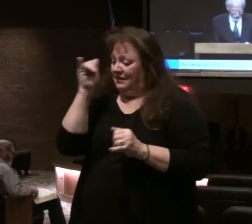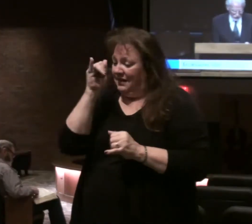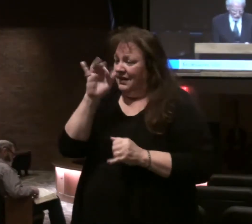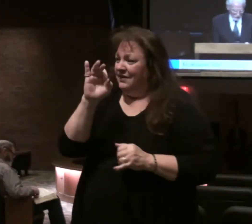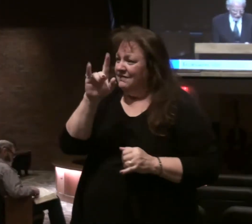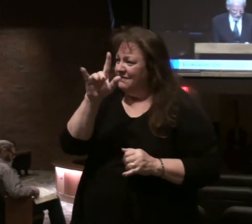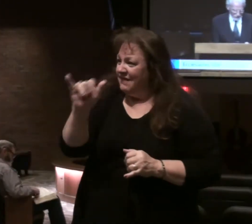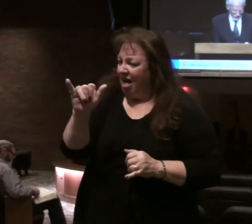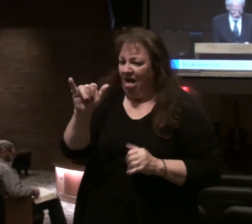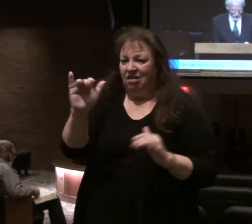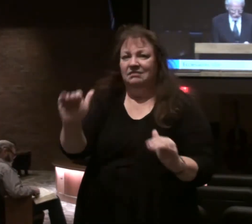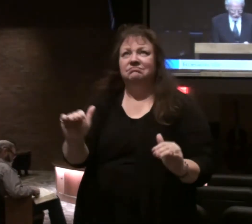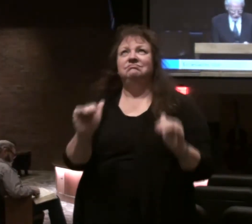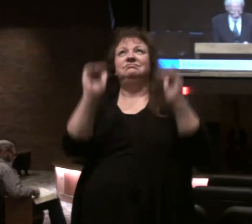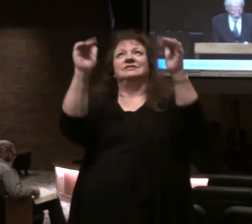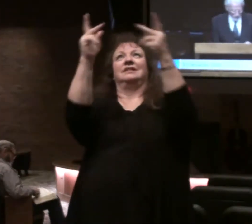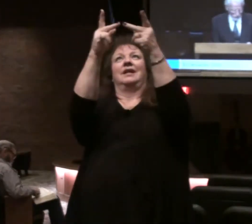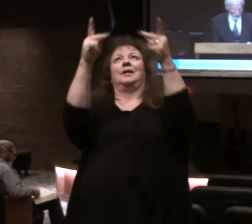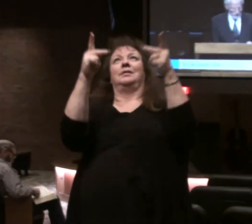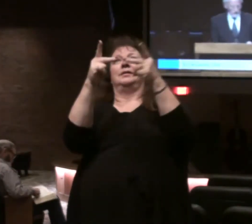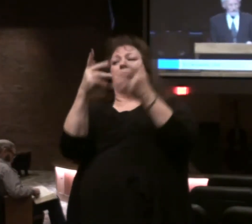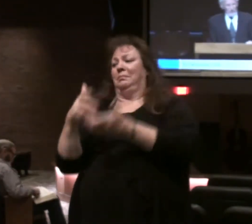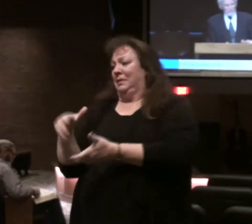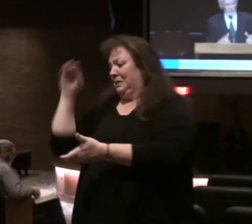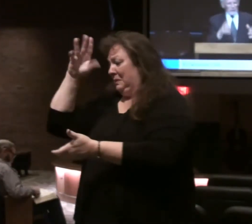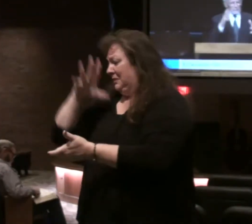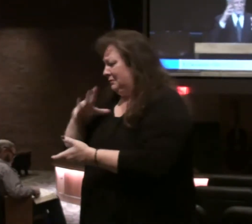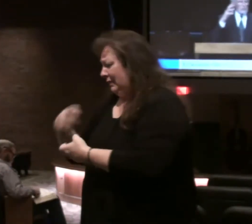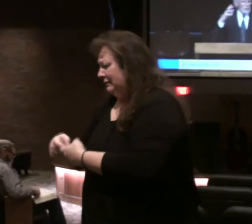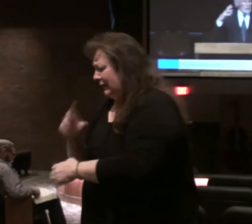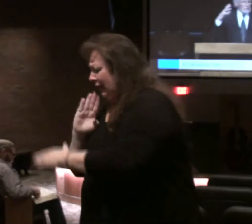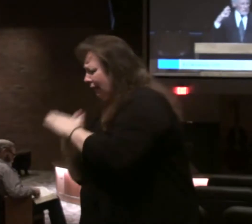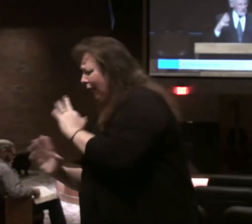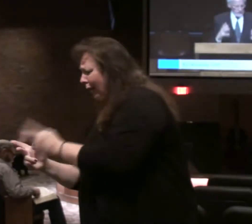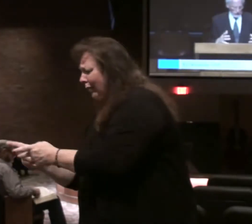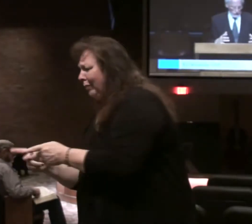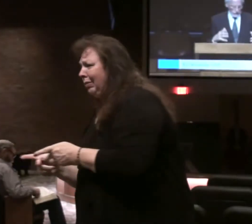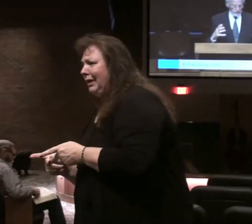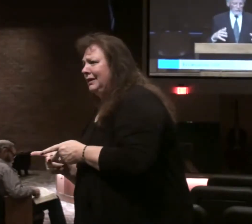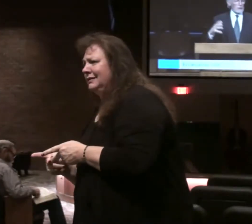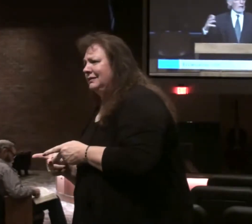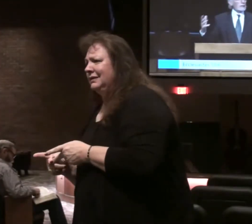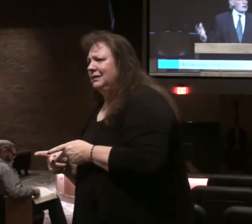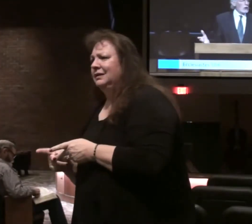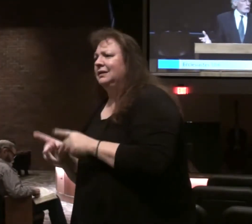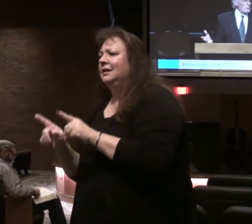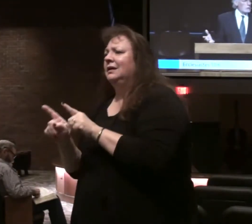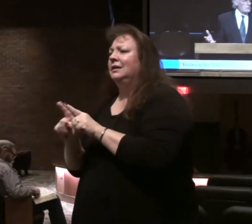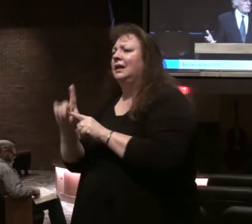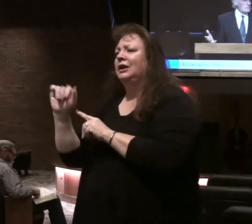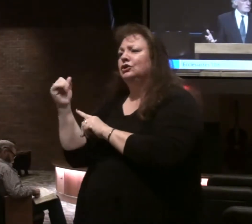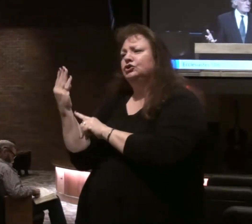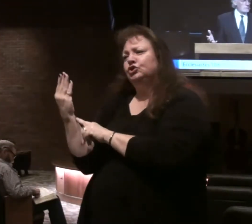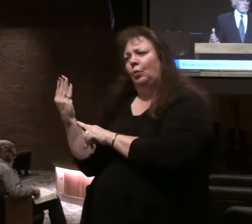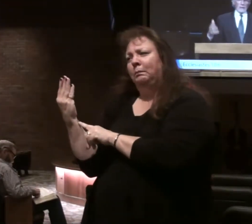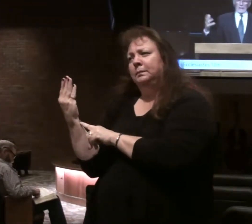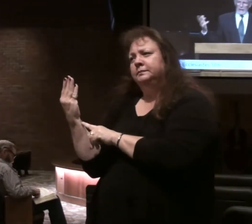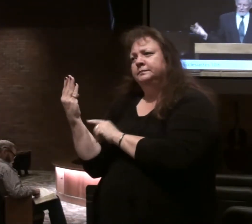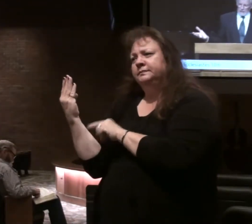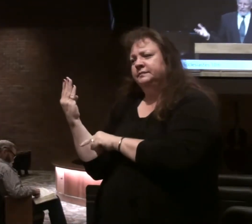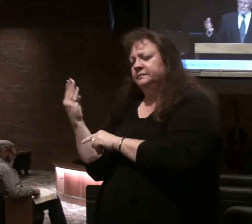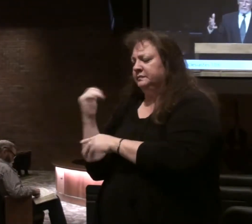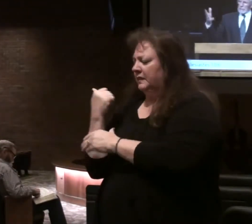many exalted places, verse 6, while rich men sit in humble places. The rich man is viewed as the person like a Job,